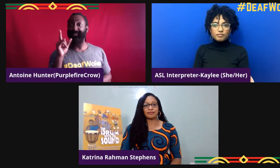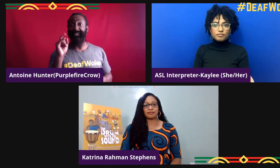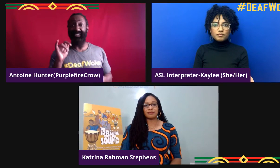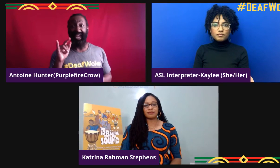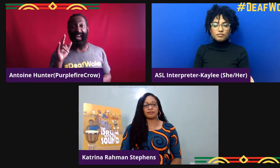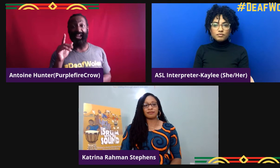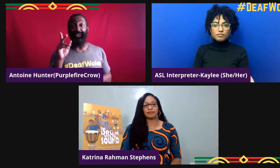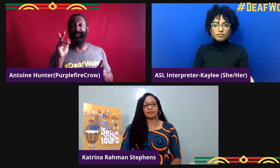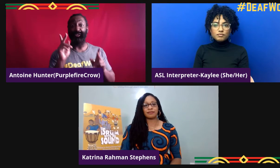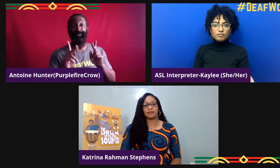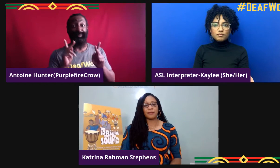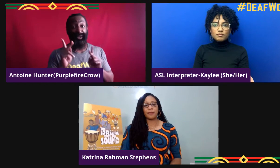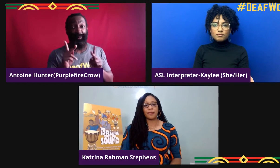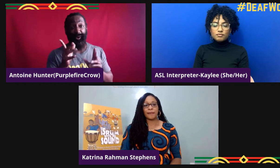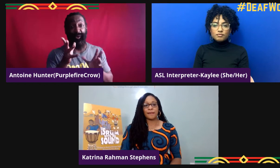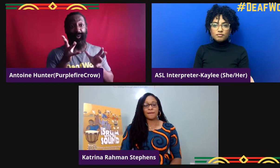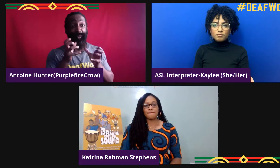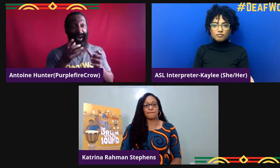Yeah.